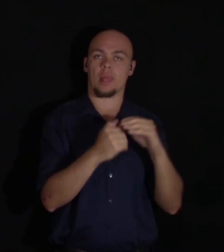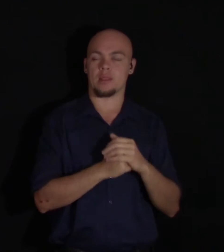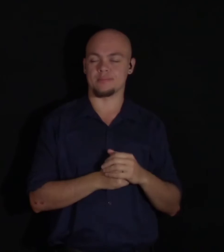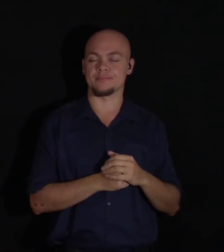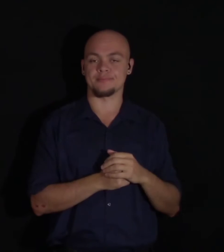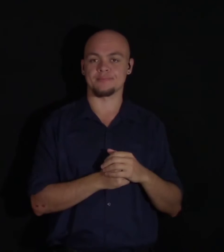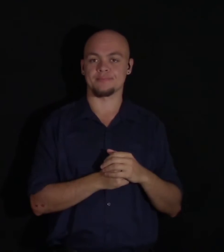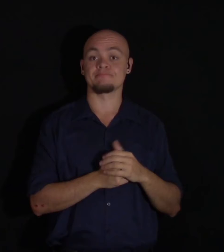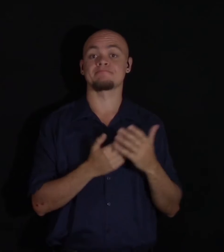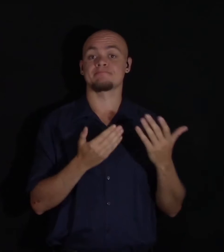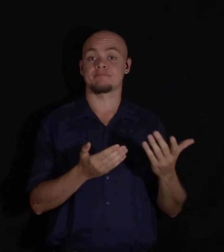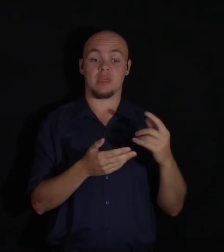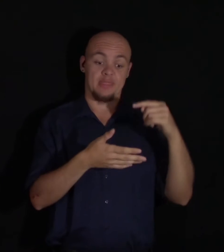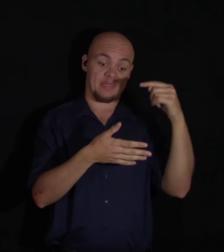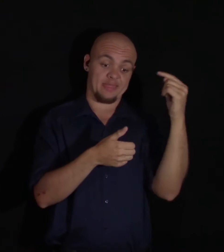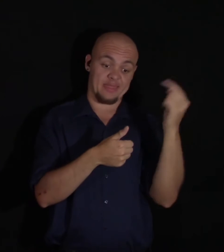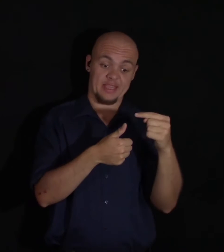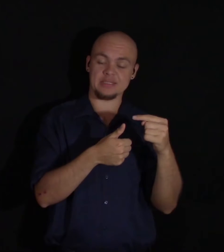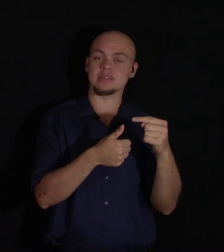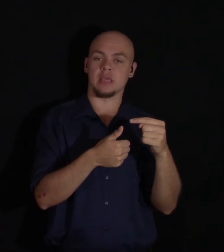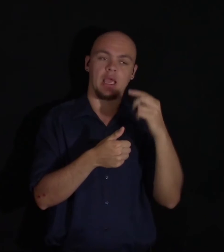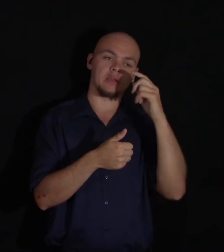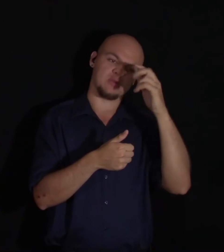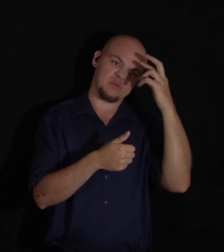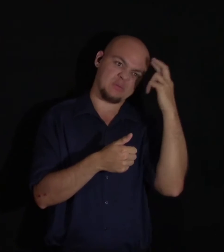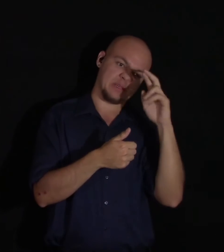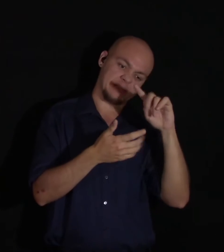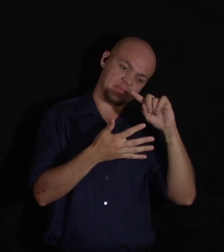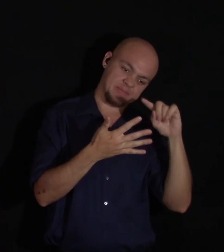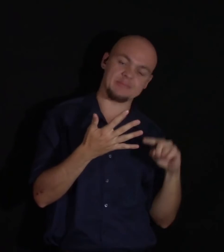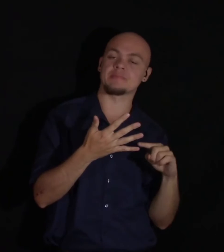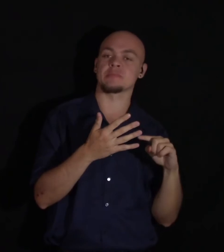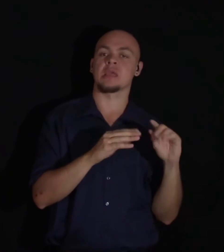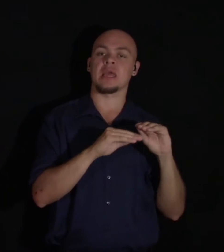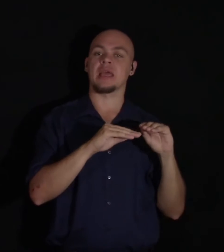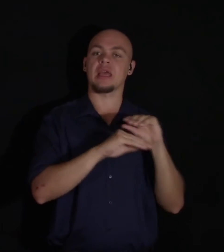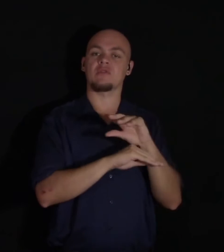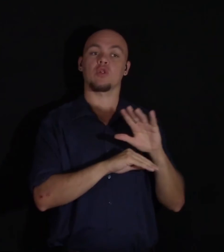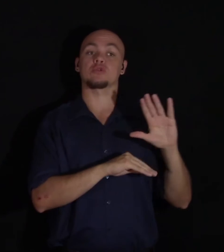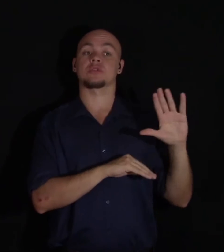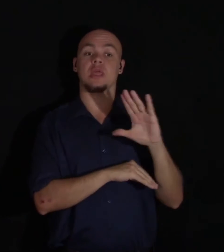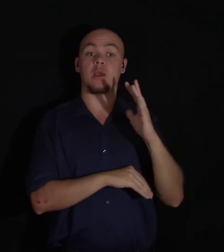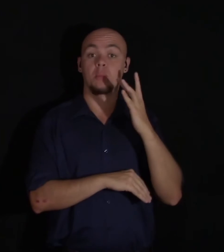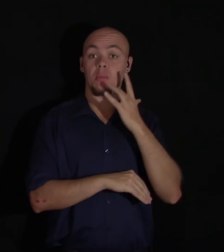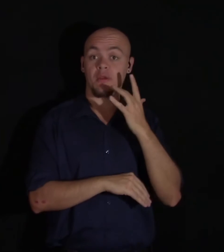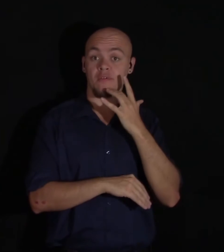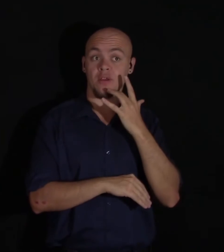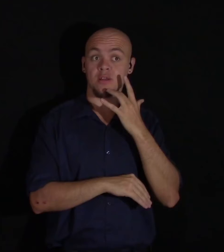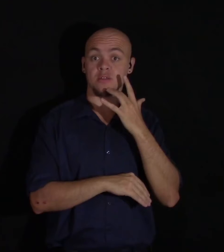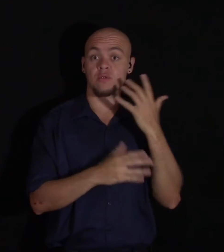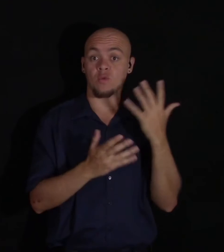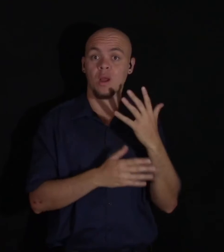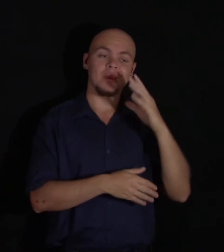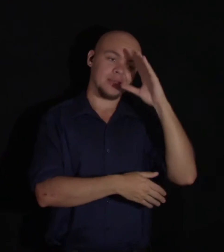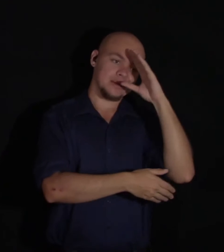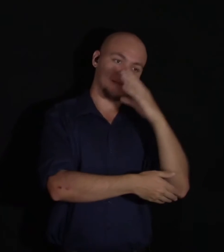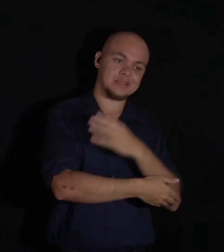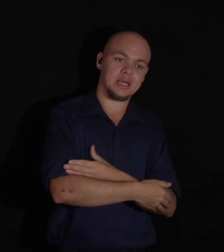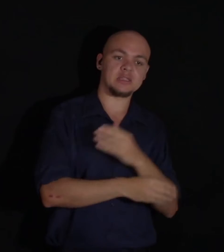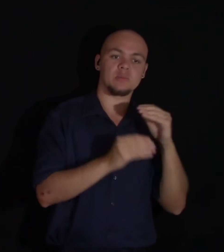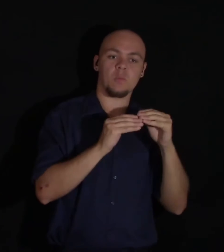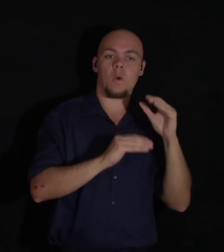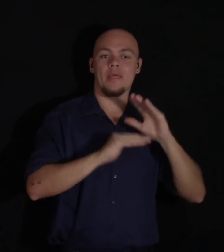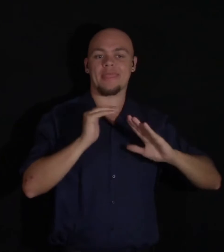this, amongst other reasons, will also influence people's preferences of sons over daughters because they are